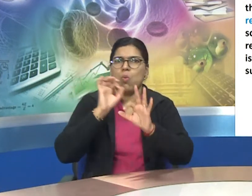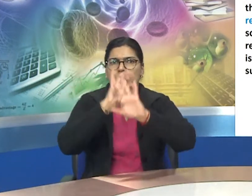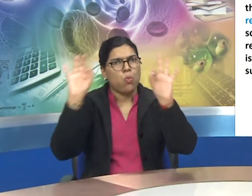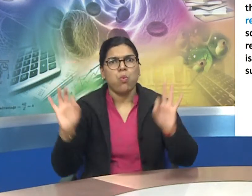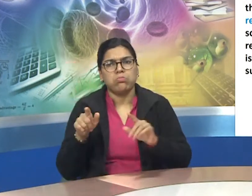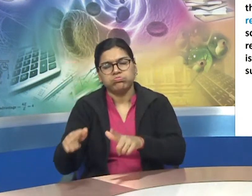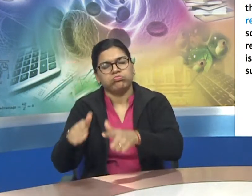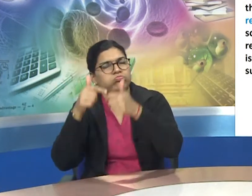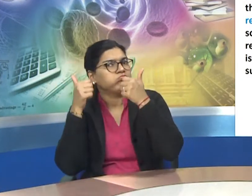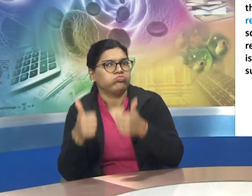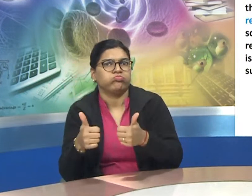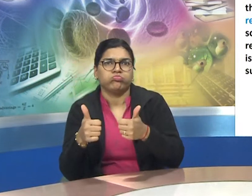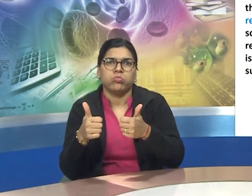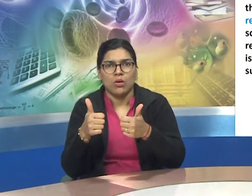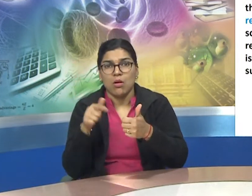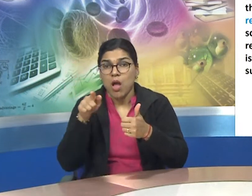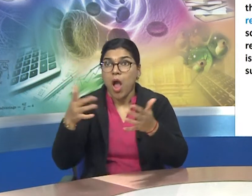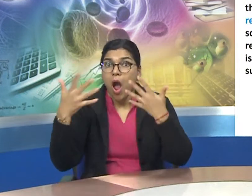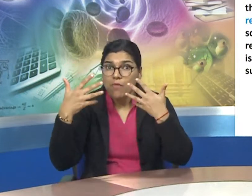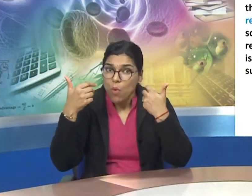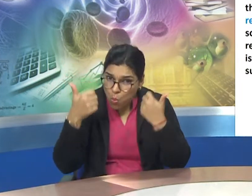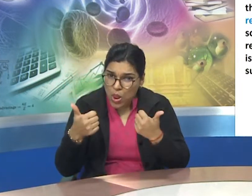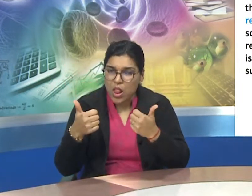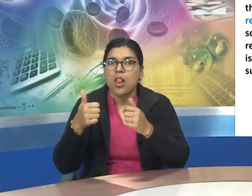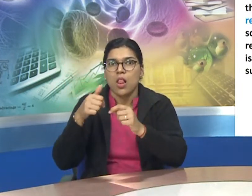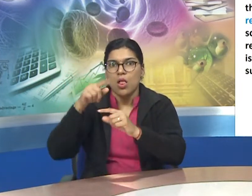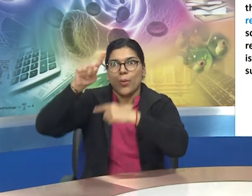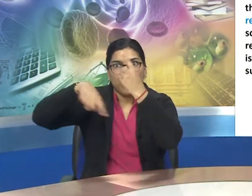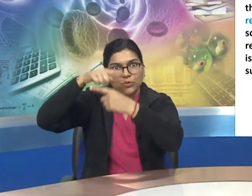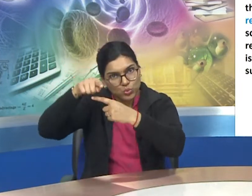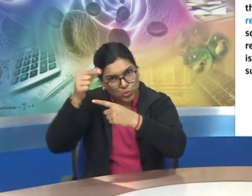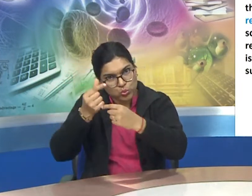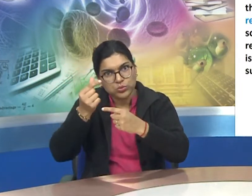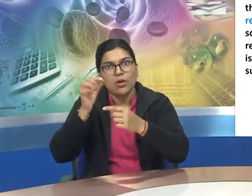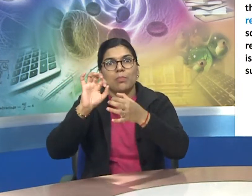Like we know that wind energy is free, it is a renewable source,